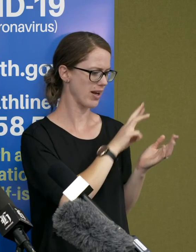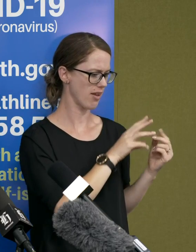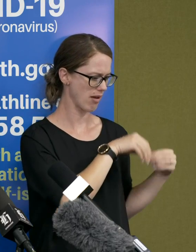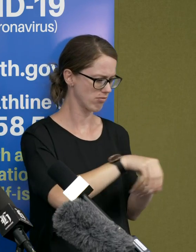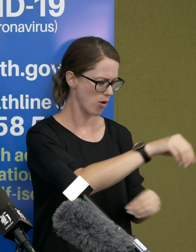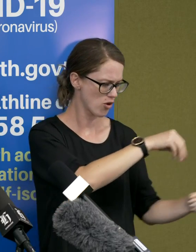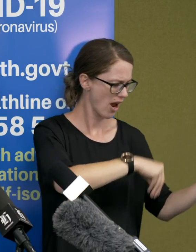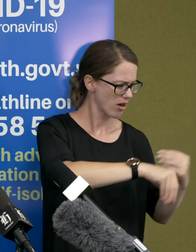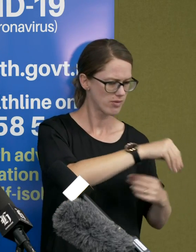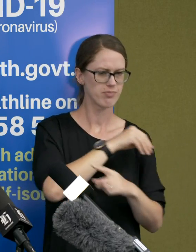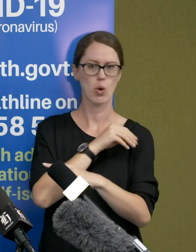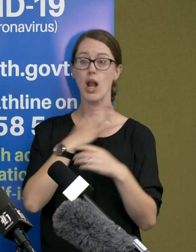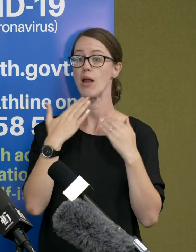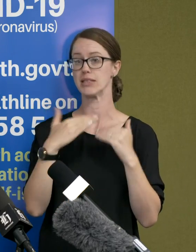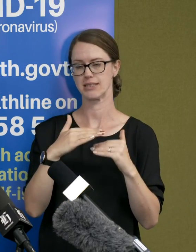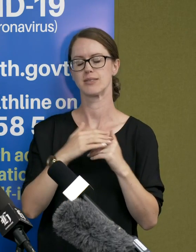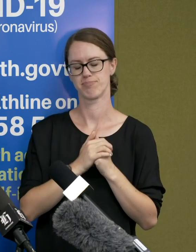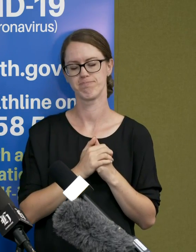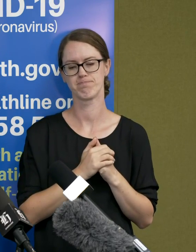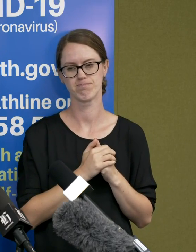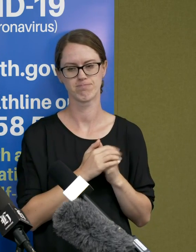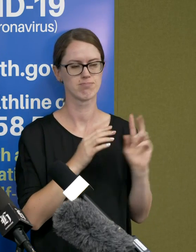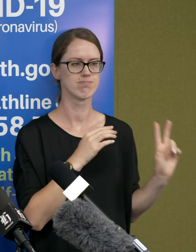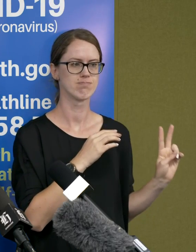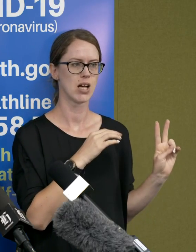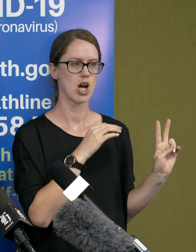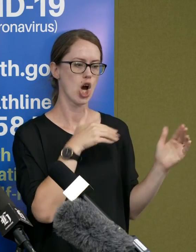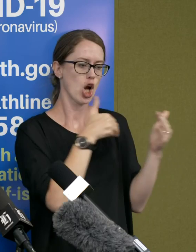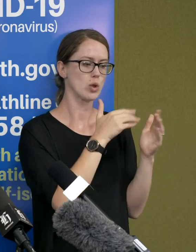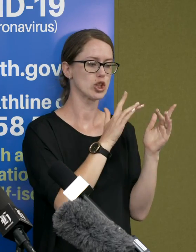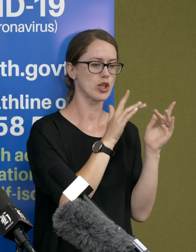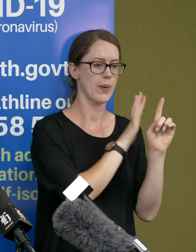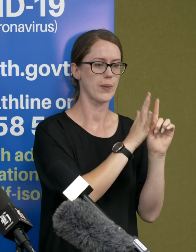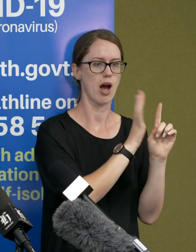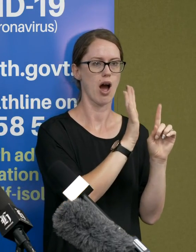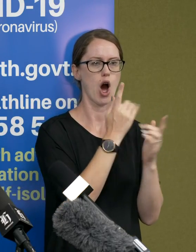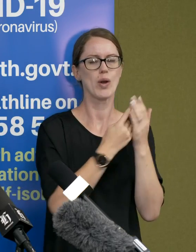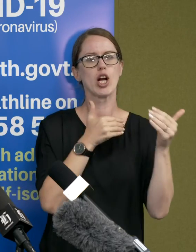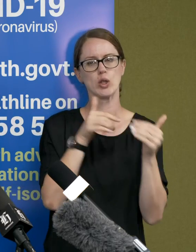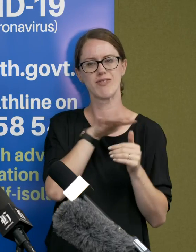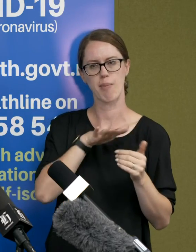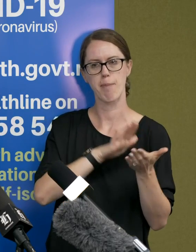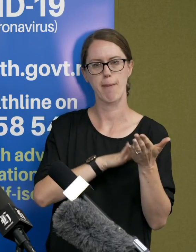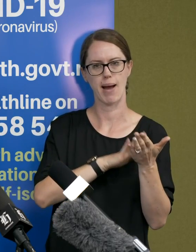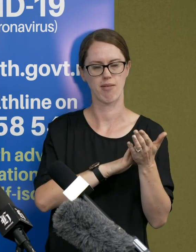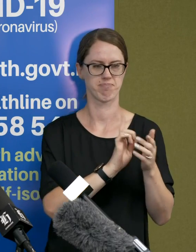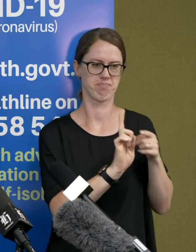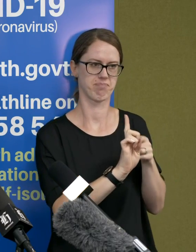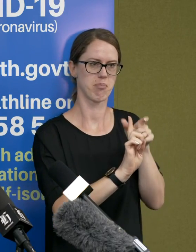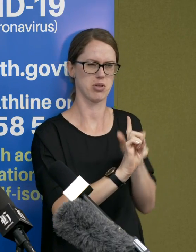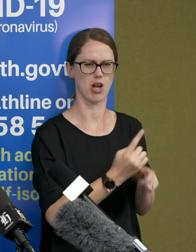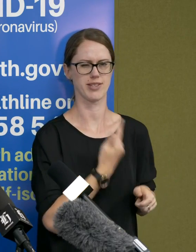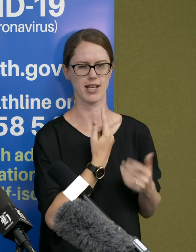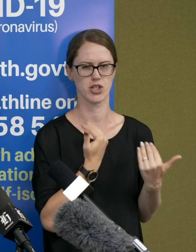being at home? Yes, very limited actually. They have had no close contact other than with a close family member who's also